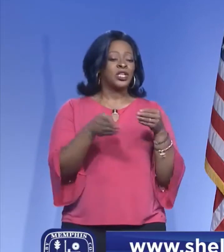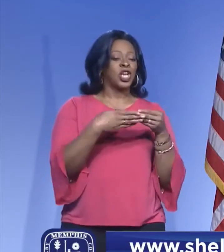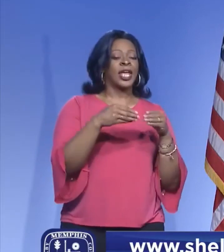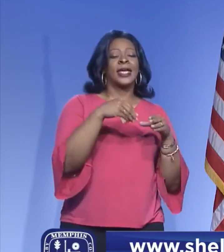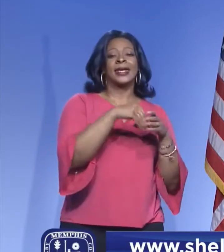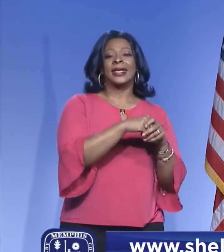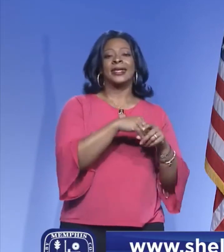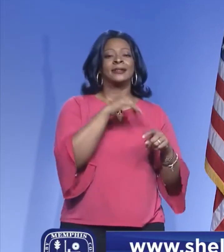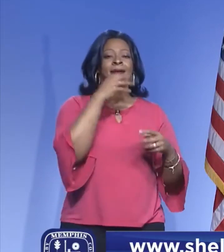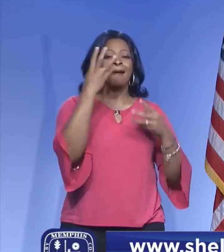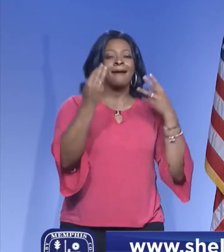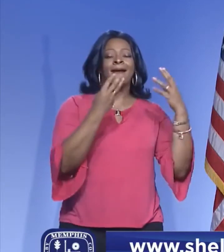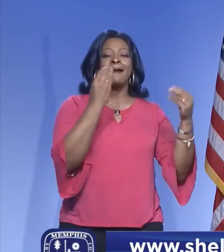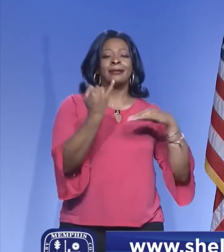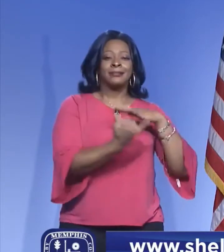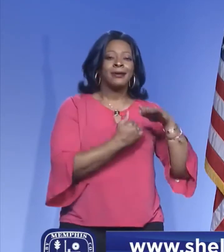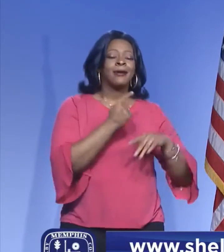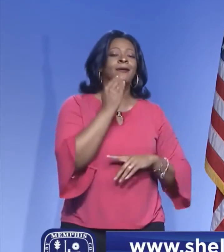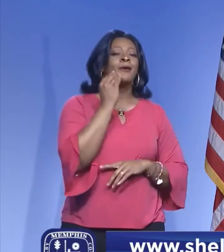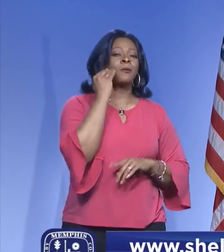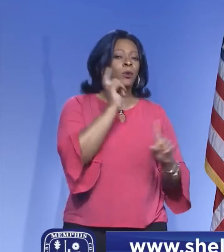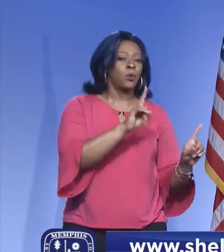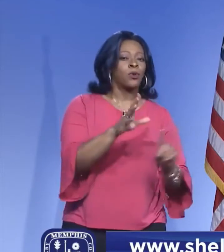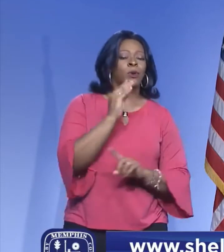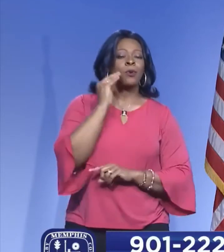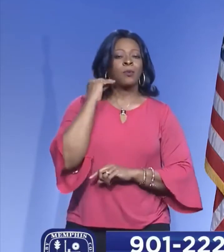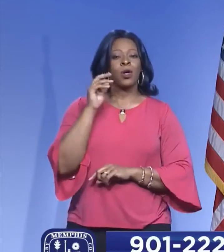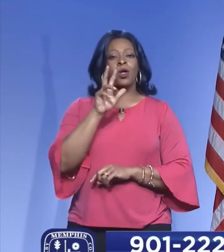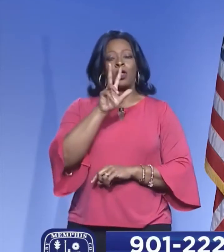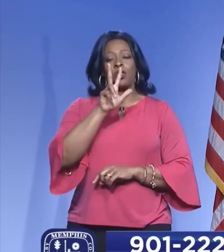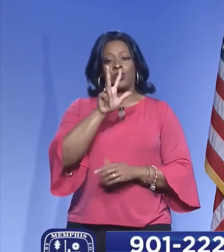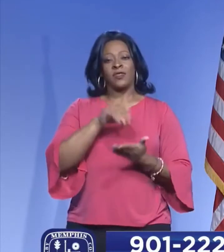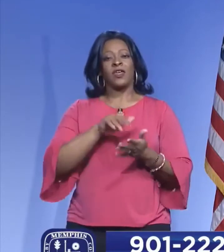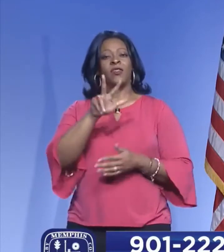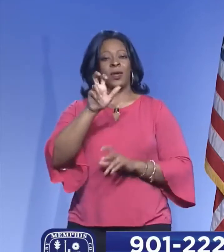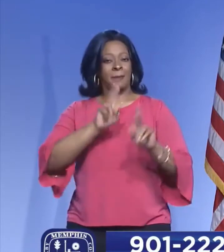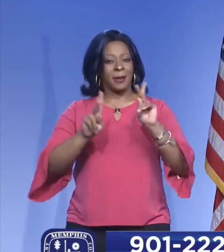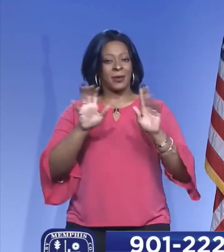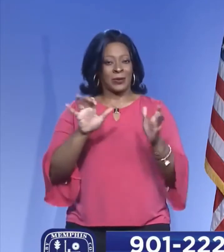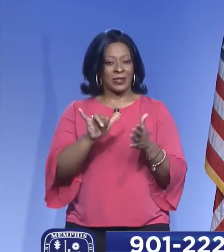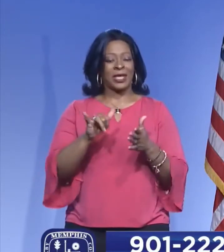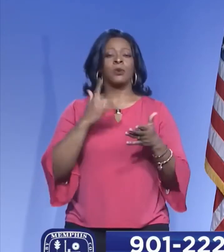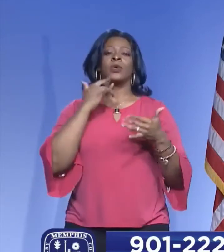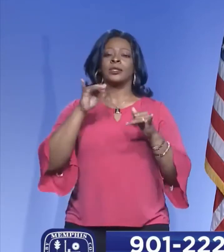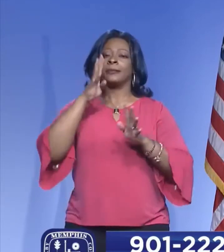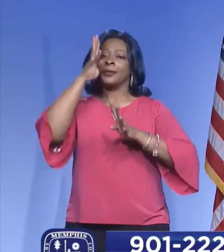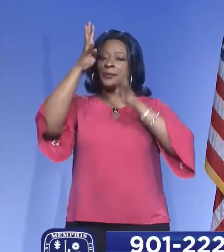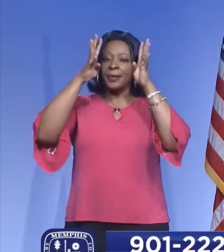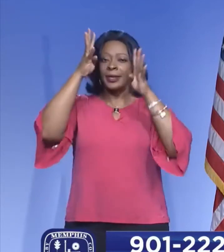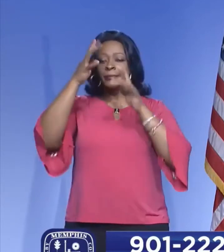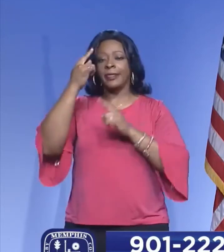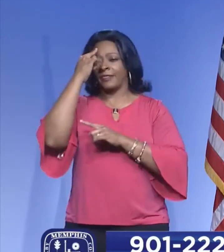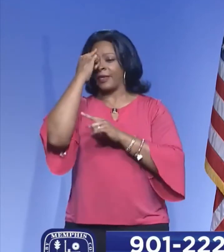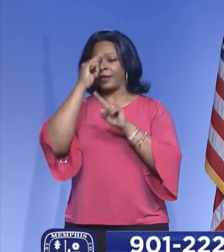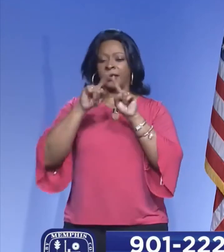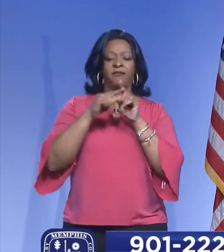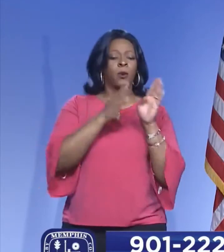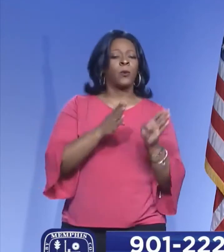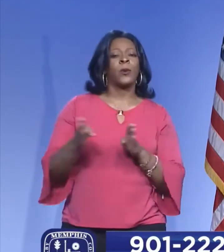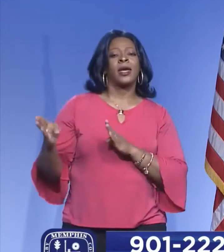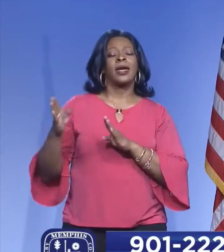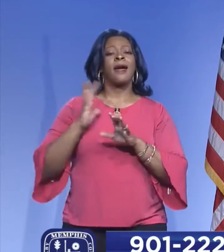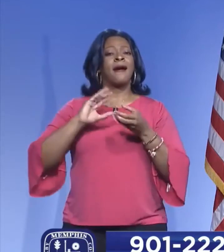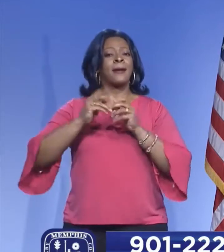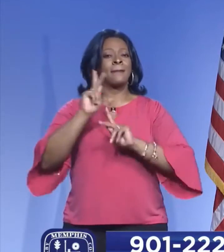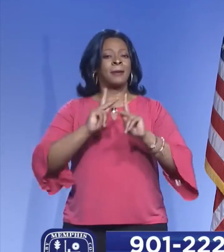where they live, we helped 300 people do that. We'll keep reaching out and trying to be creative in ways to get our